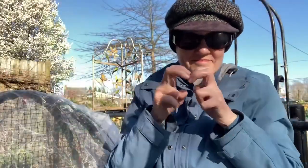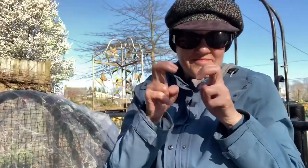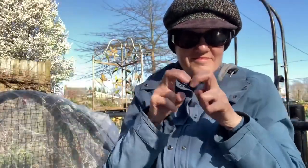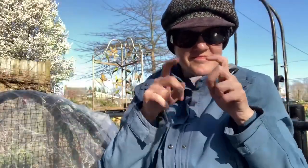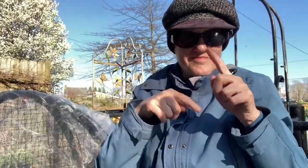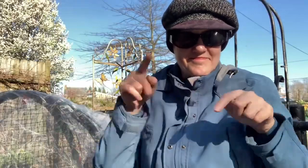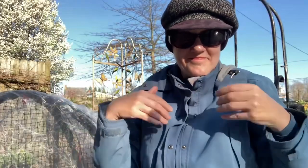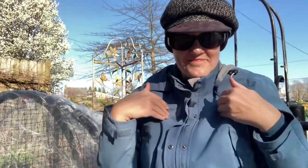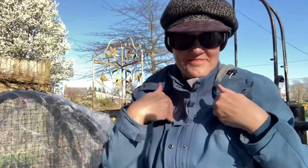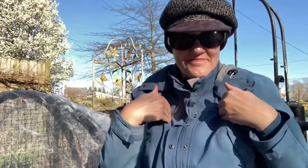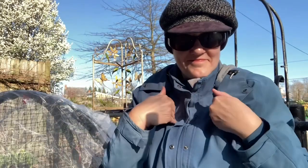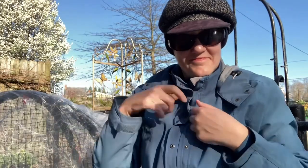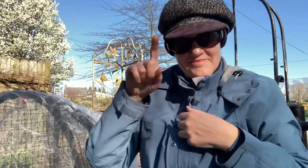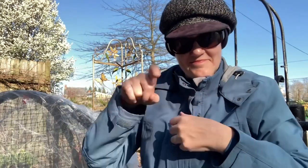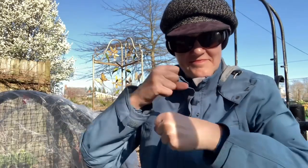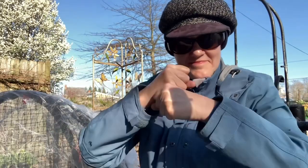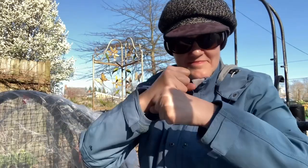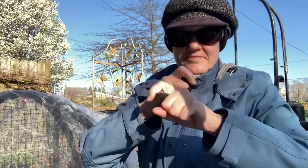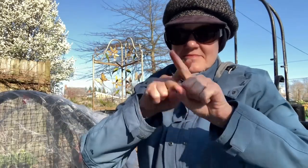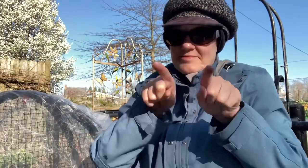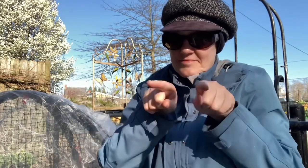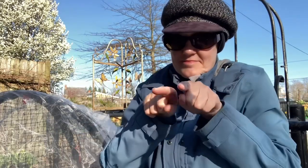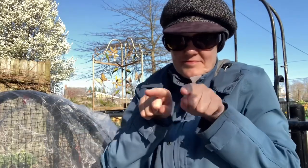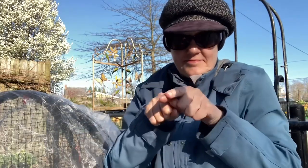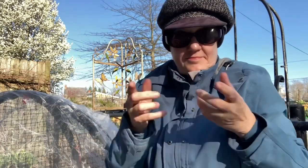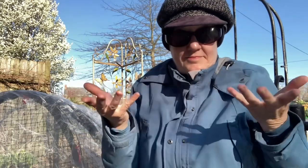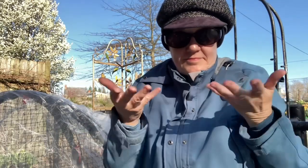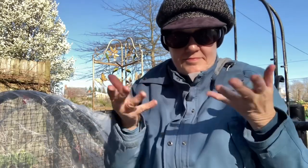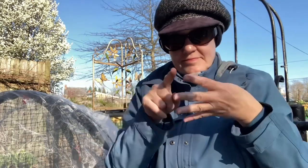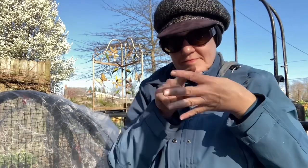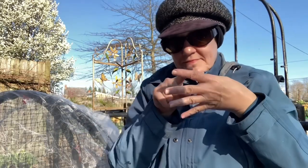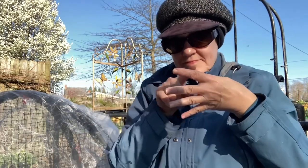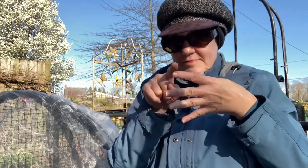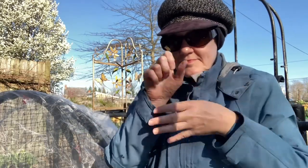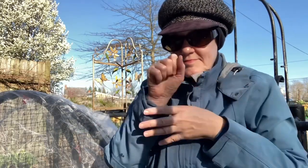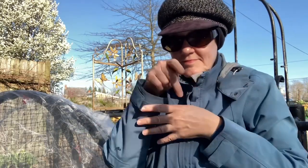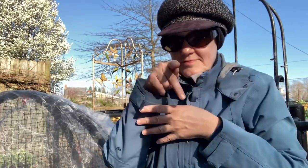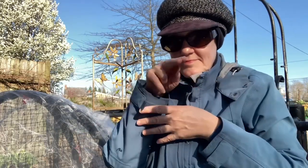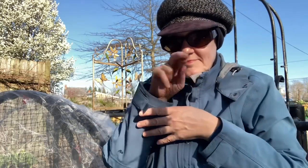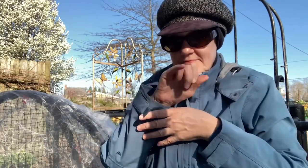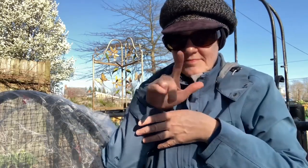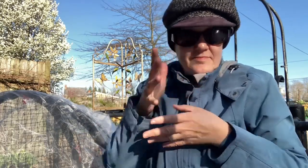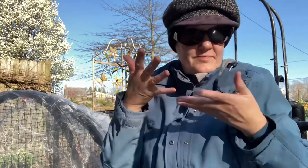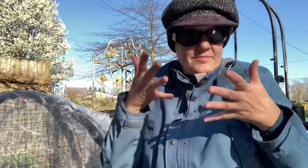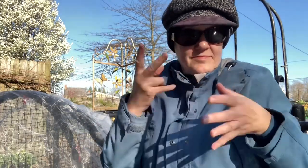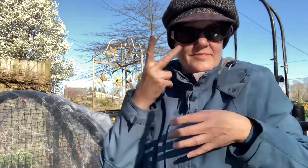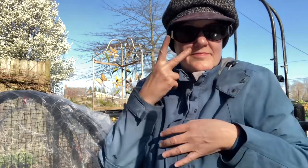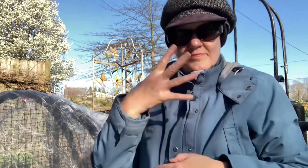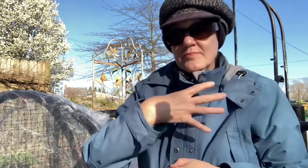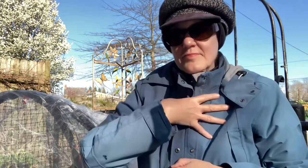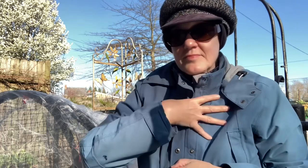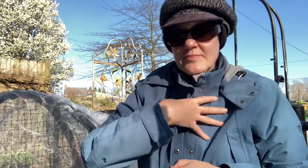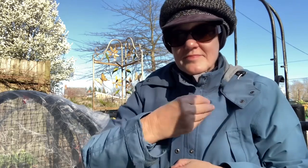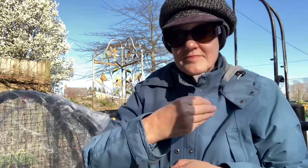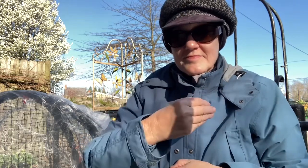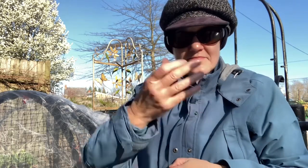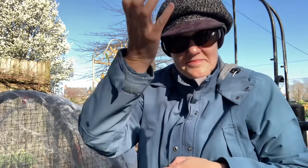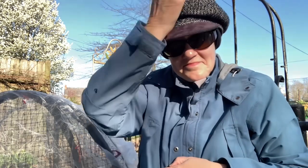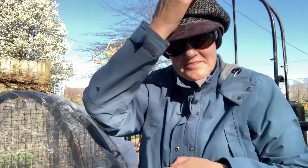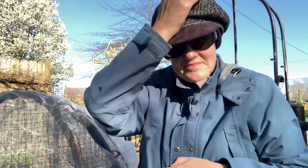Now, I know I have a lot of digging wildlife I need to protect them from, but I've also here in early